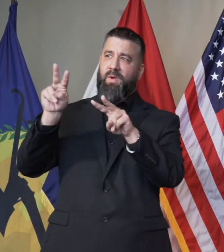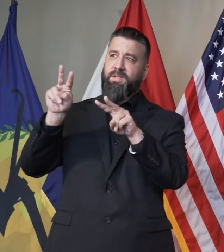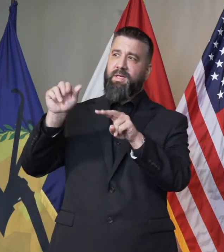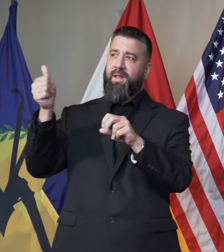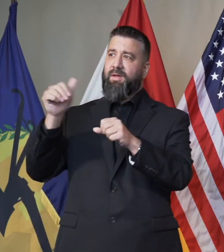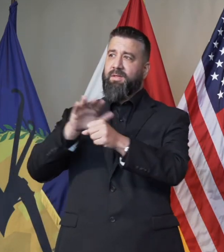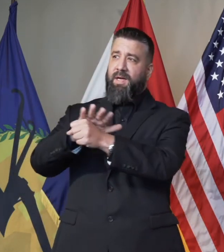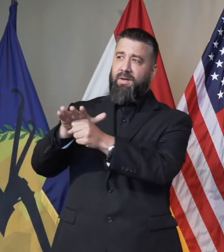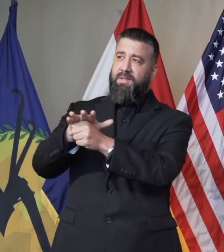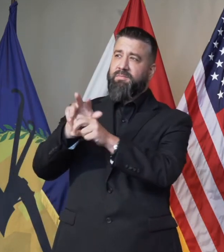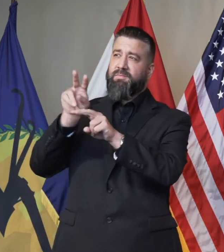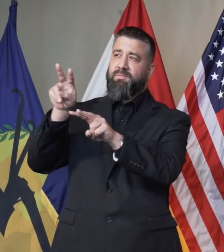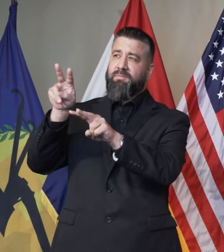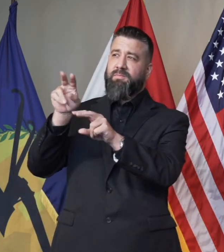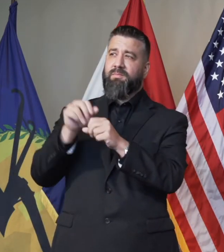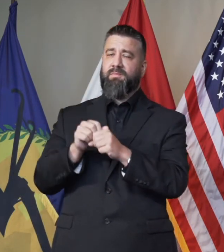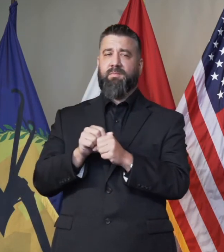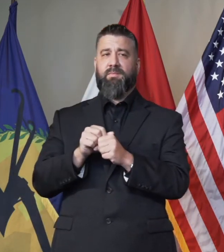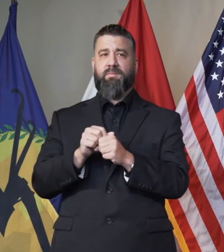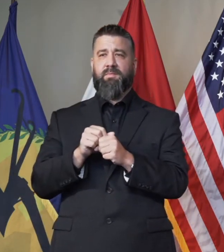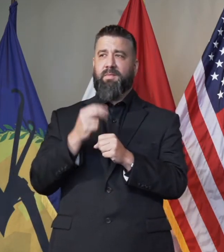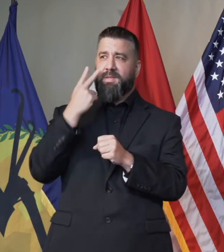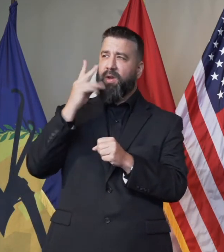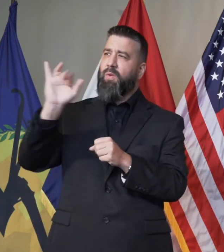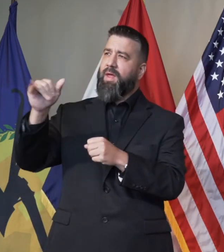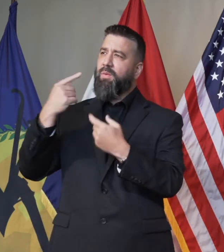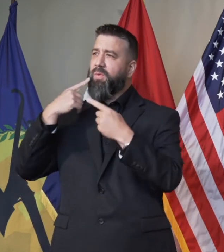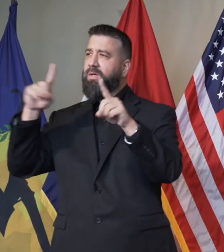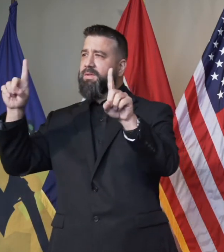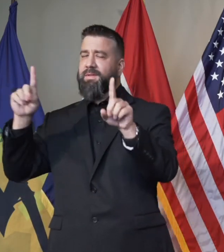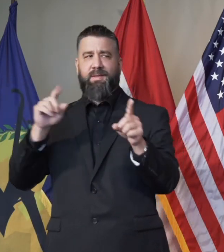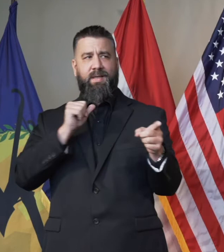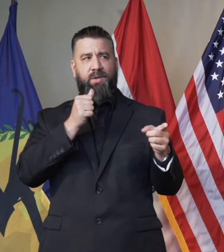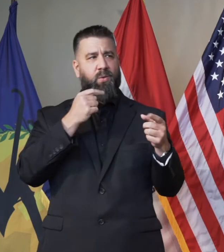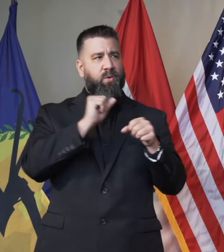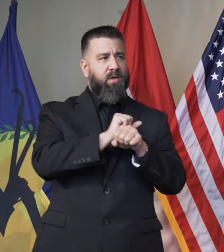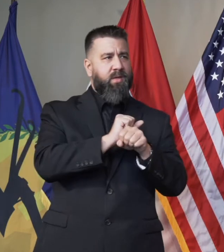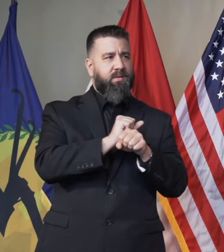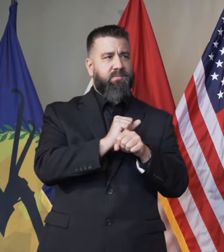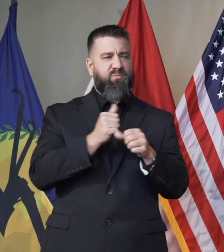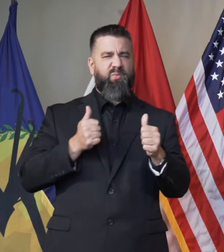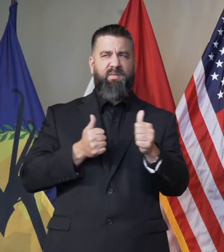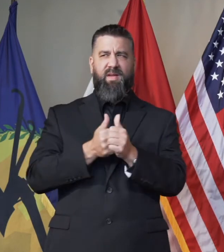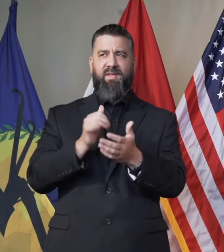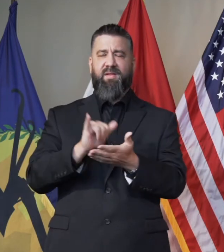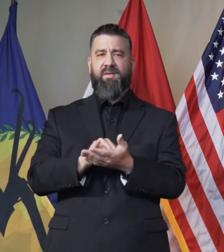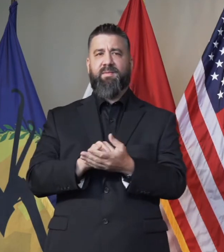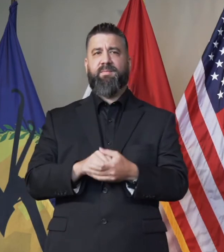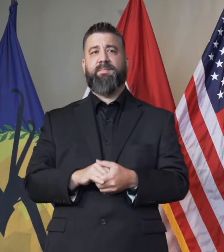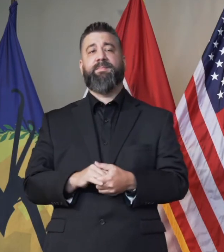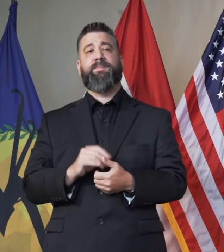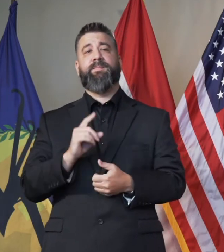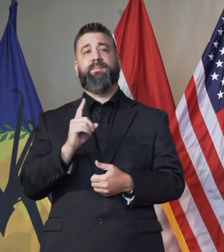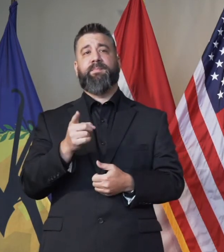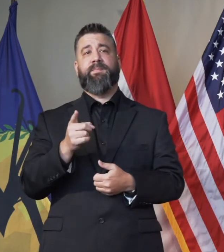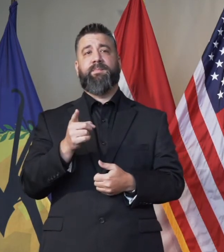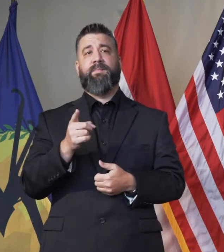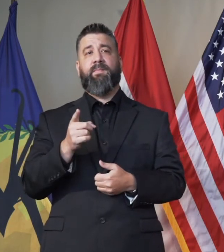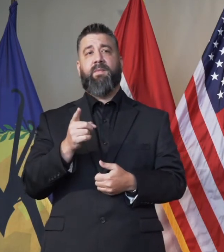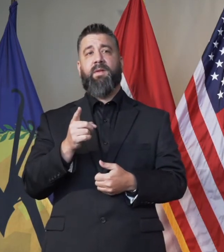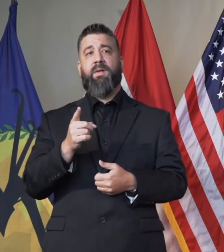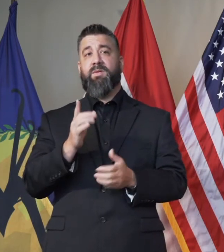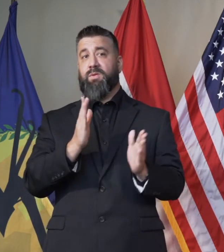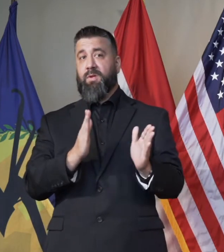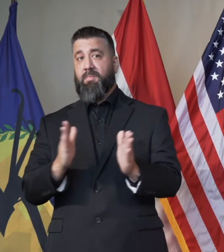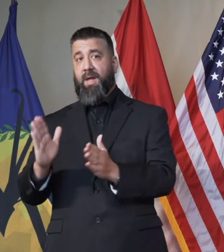observations across the country about what works and what doesn't work. So the plans that the schools submit need to fall within the guidelines